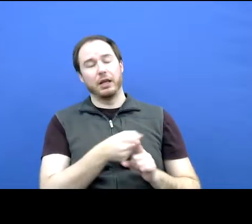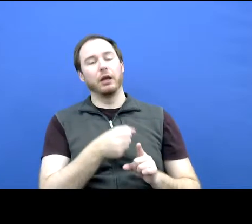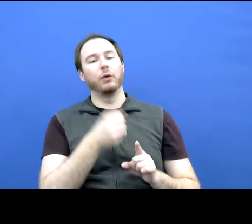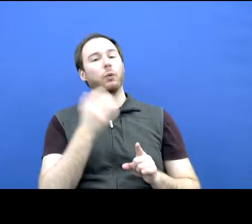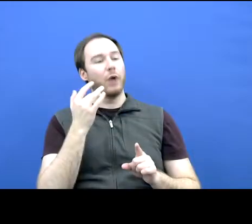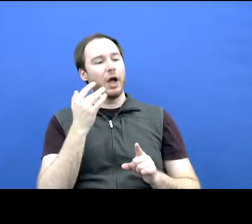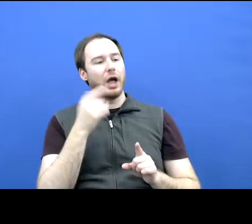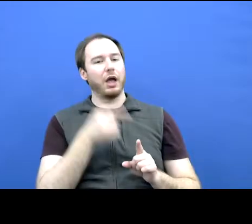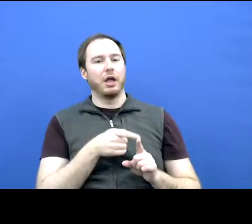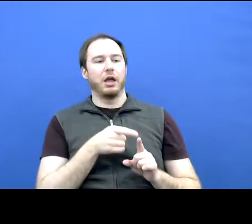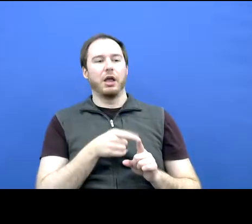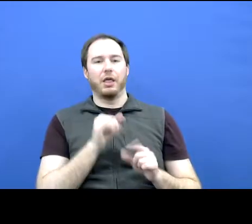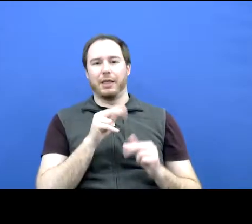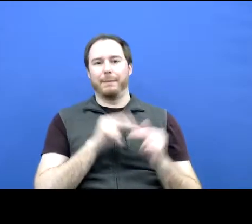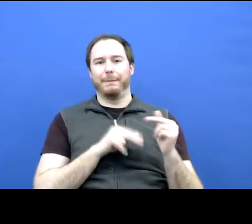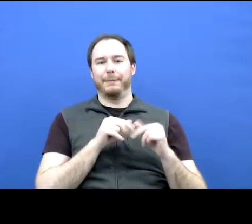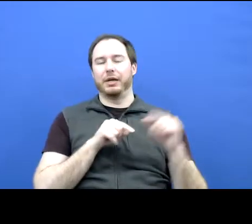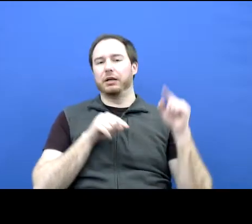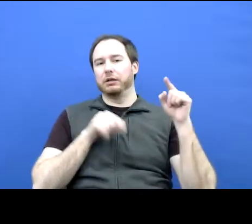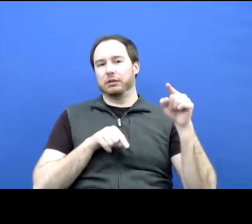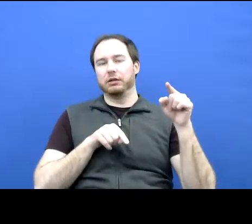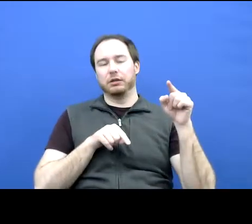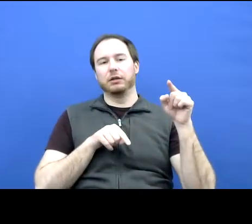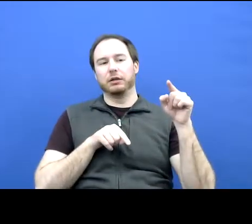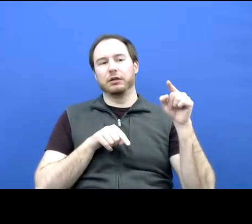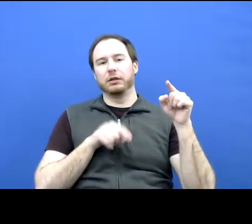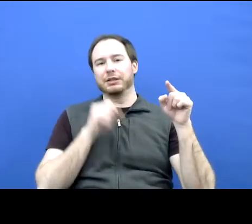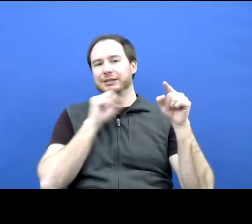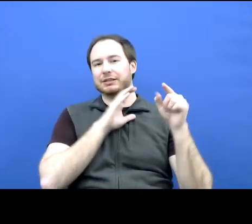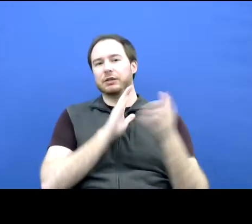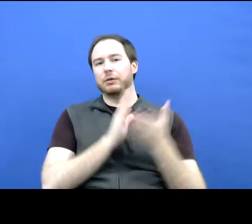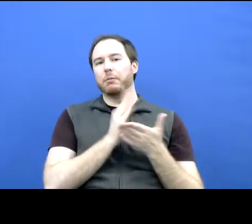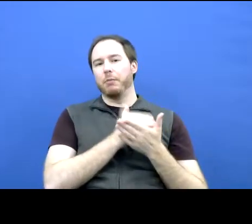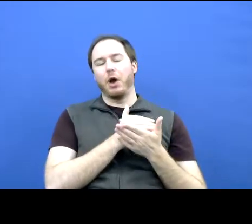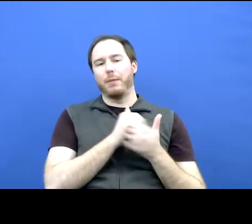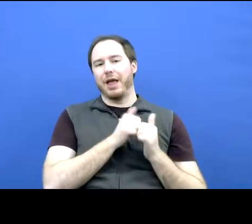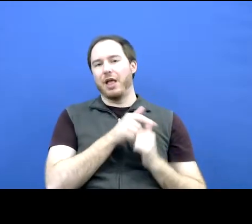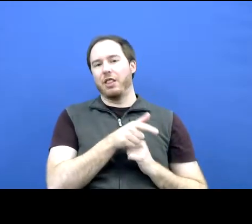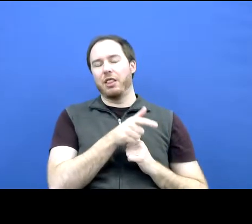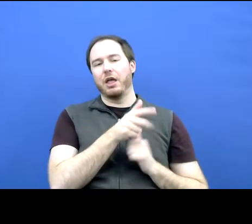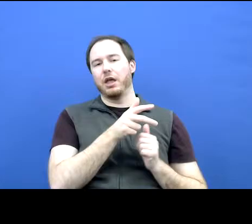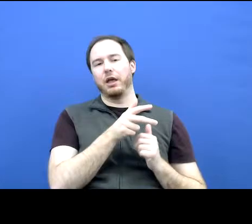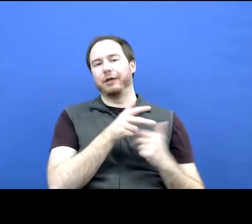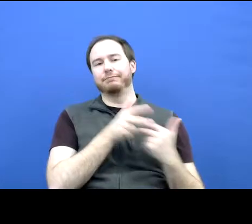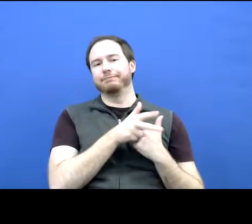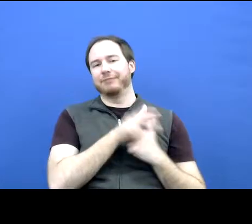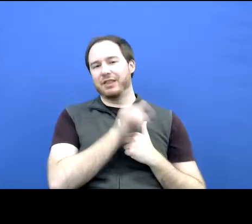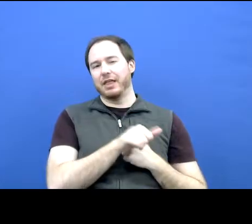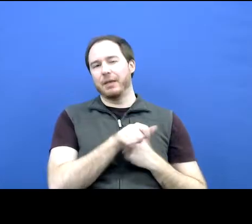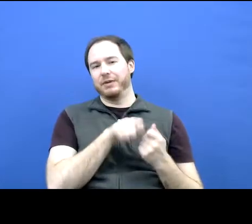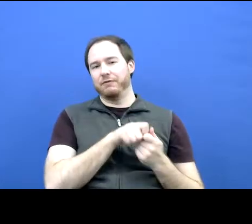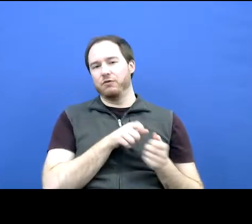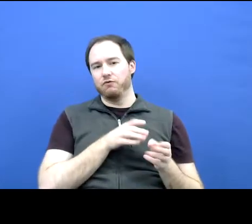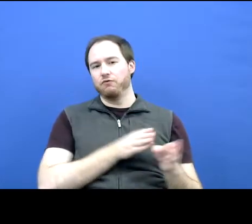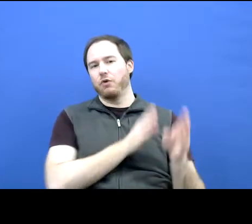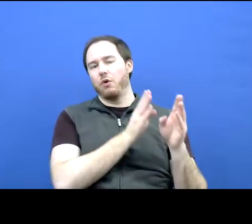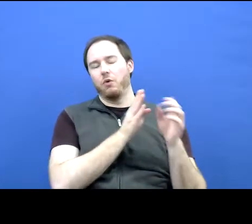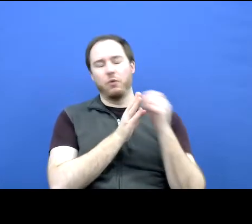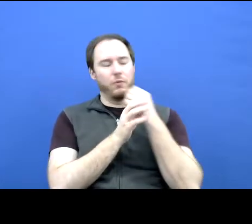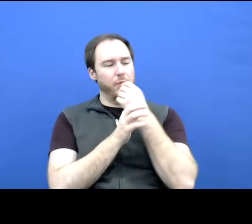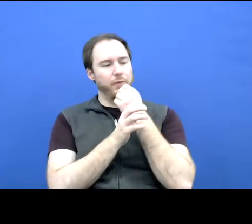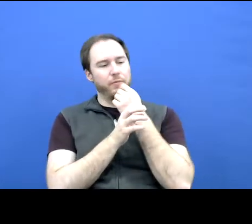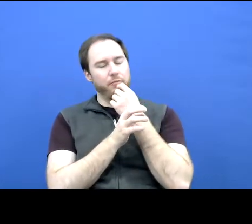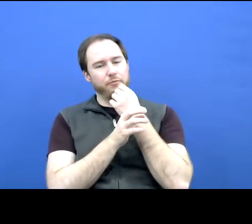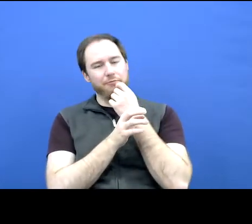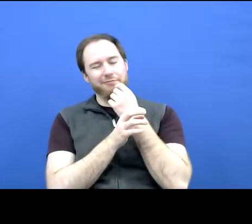is because of the weight of the construction vehicles building the senior apartments. But like I said,